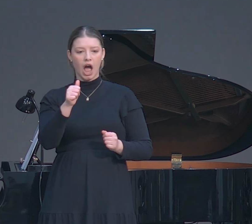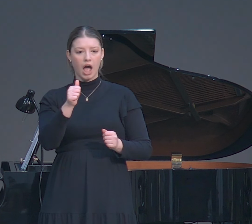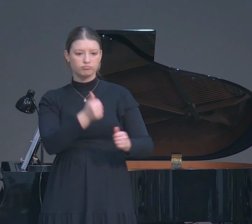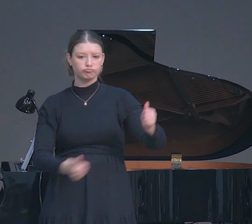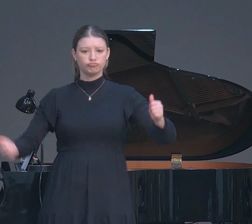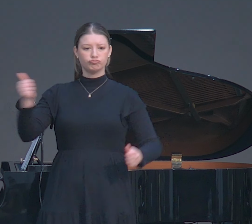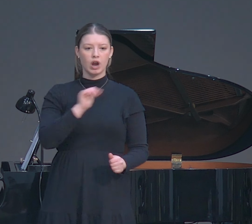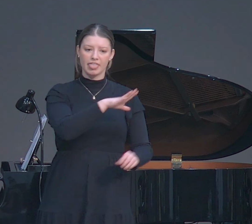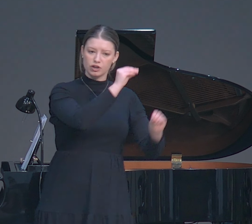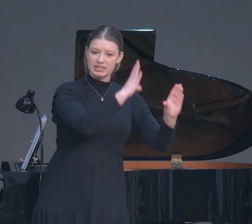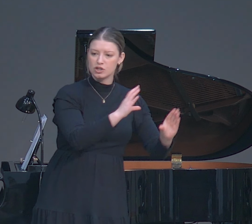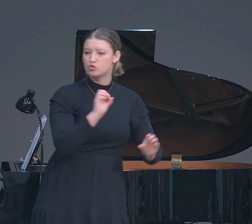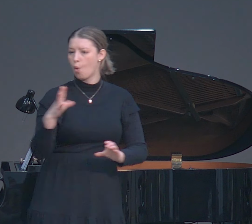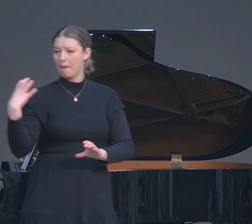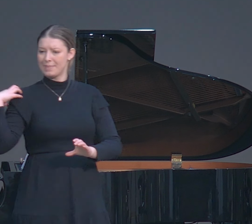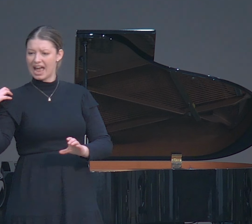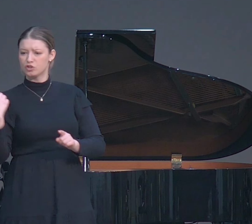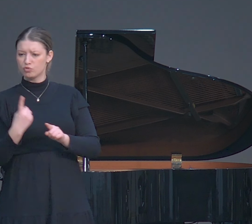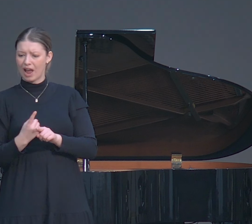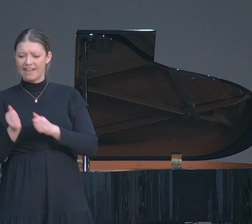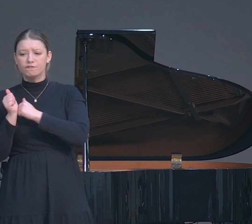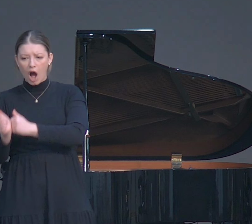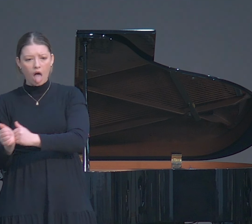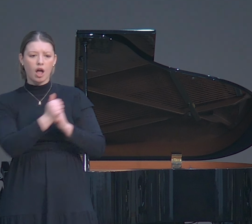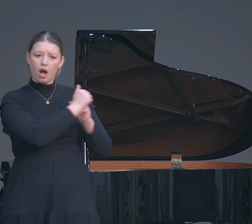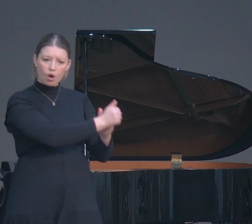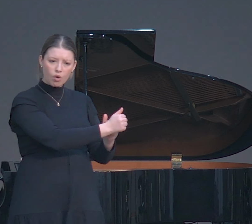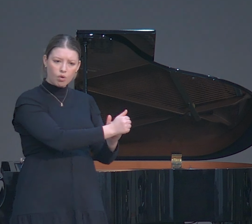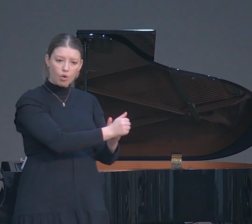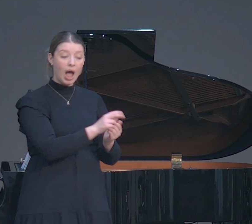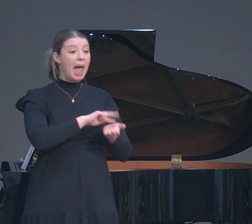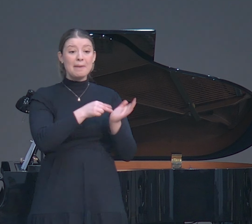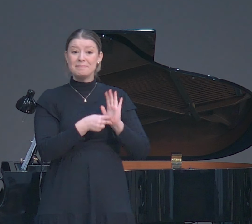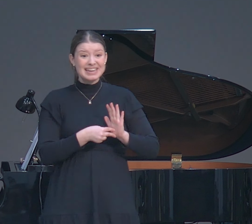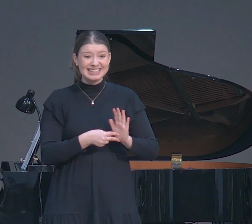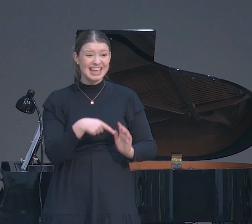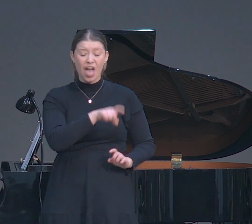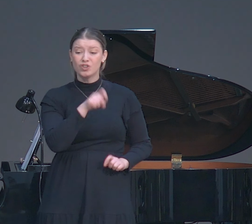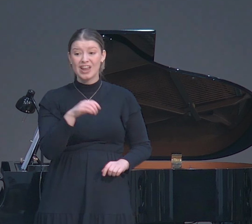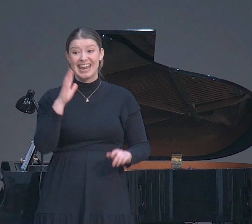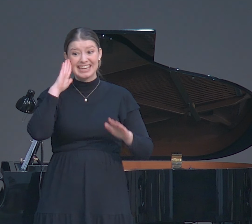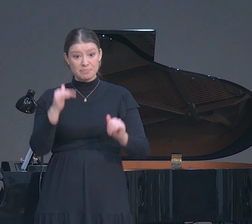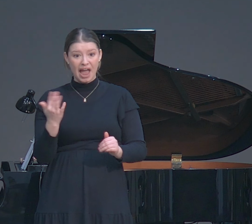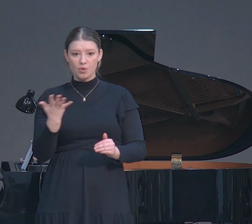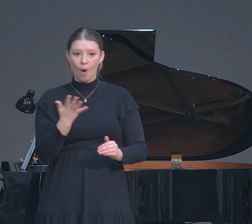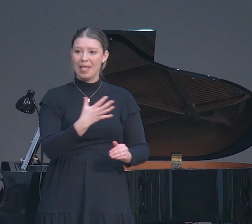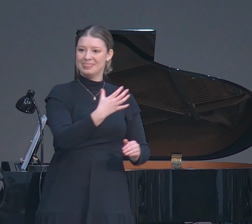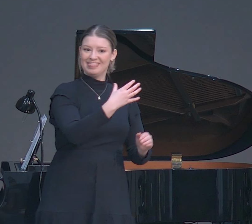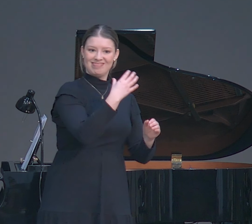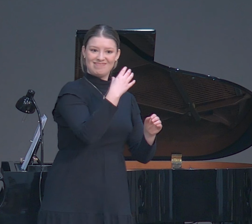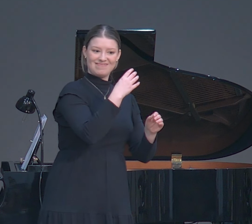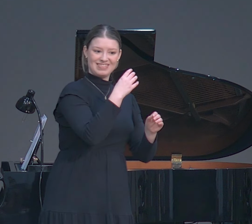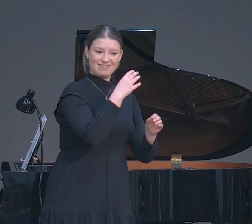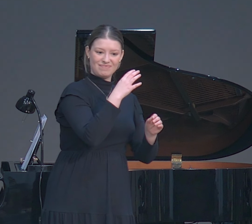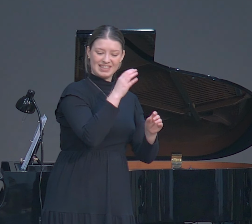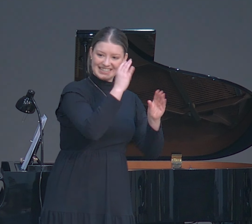their teachers or masters. Jesus is stating that they should expect to face what Jesus himself will face.